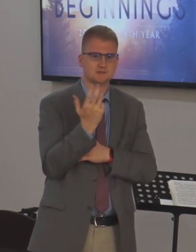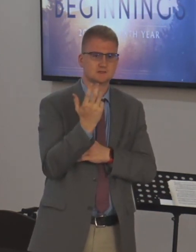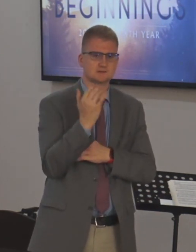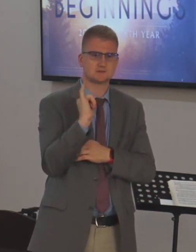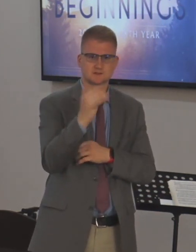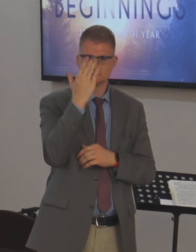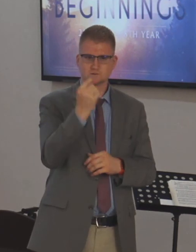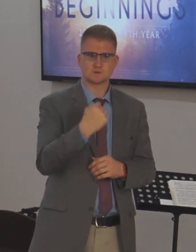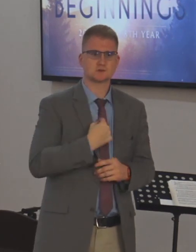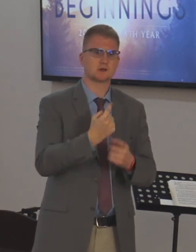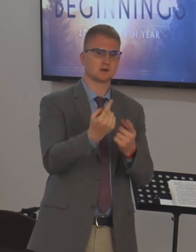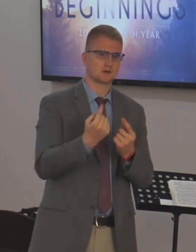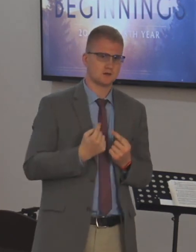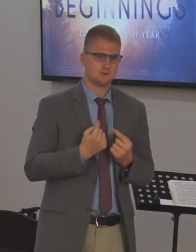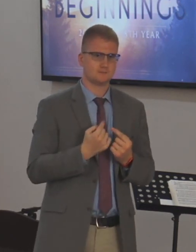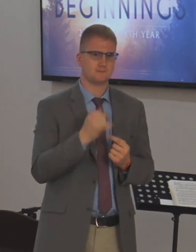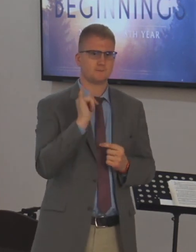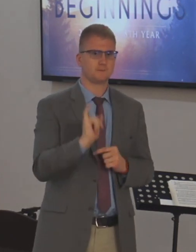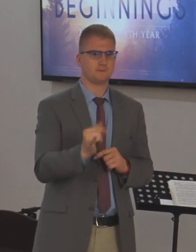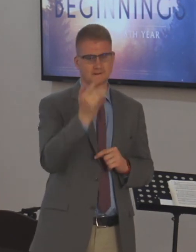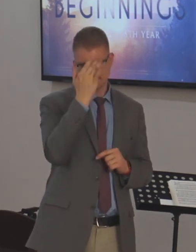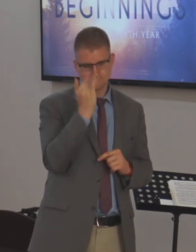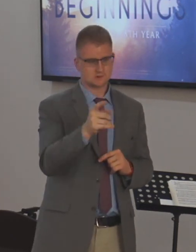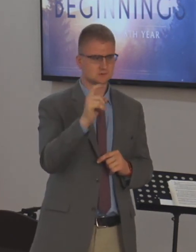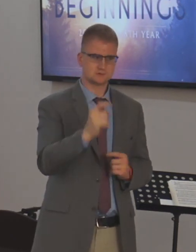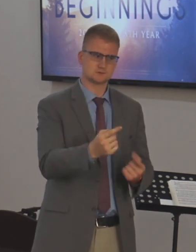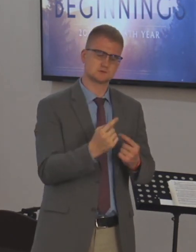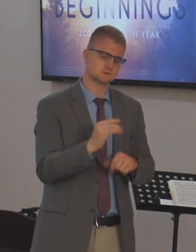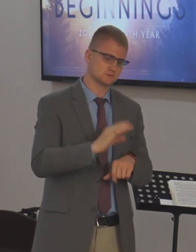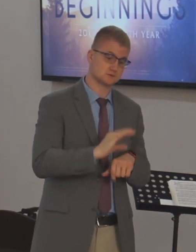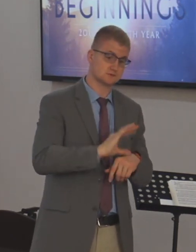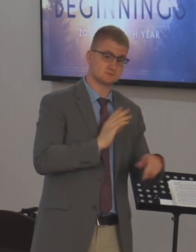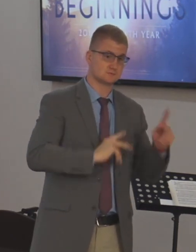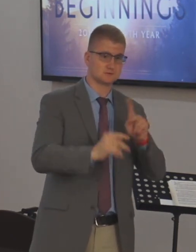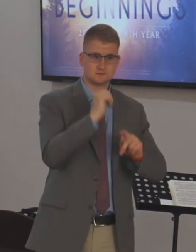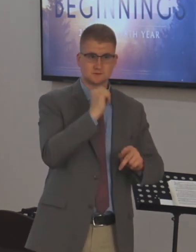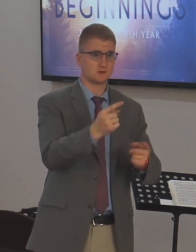I come. And that's why you should come to church. And people that aren't coming to church,